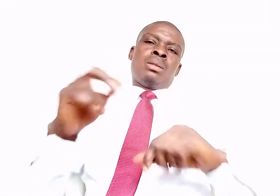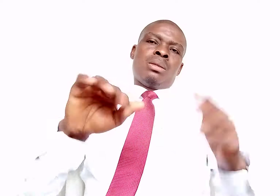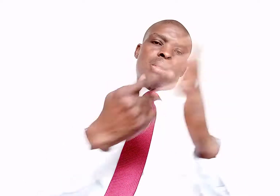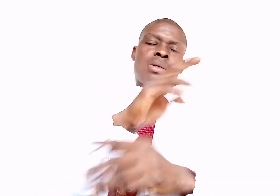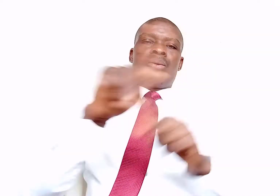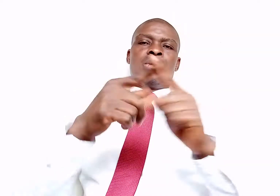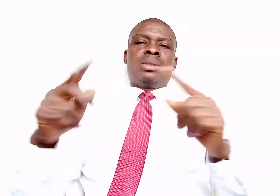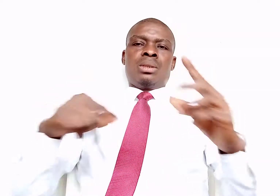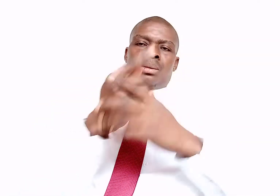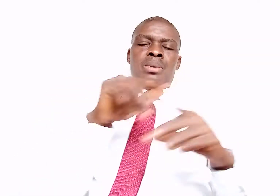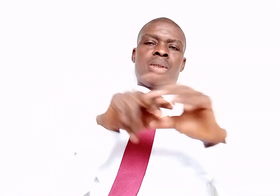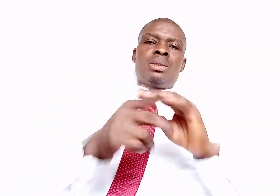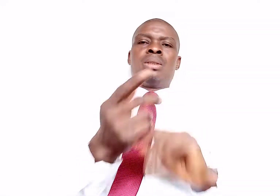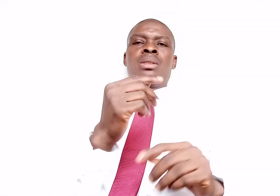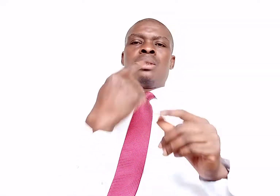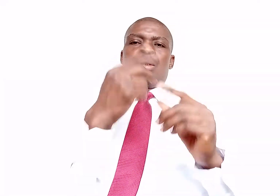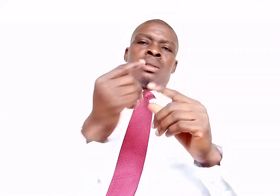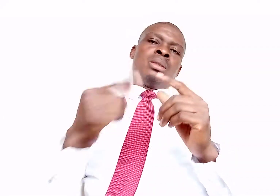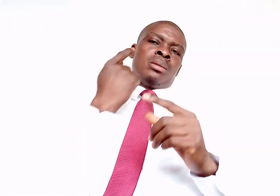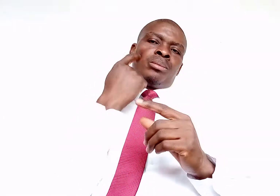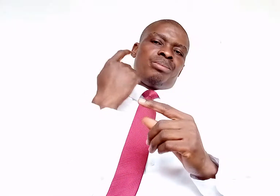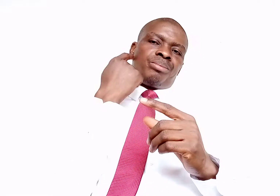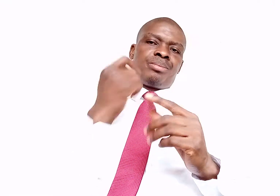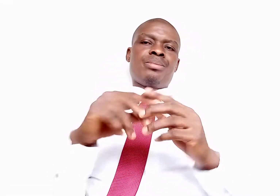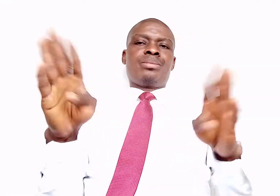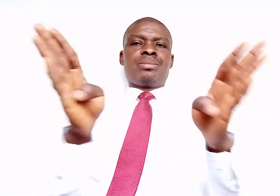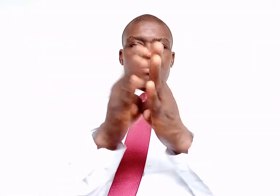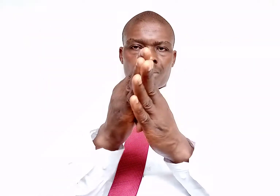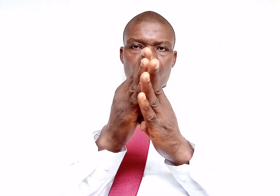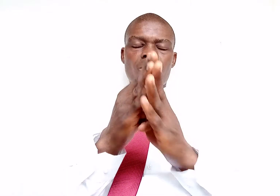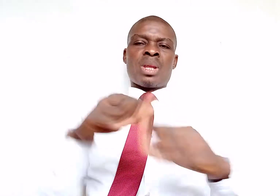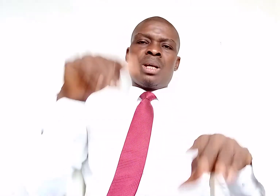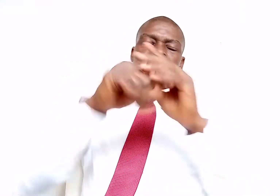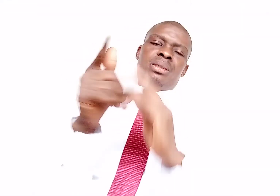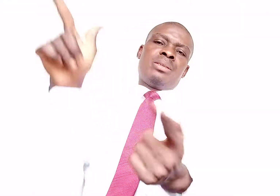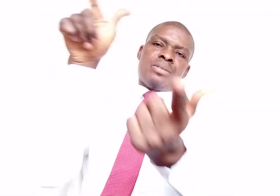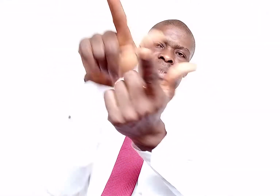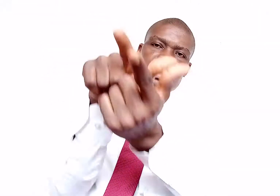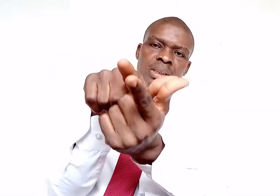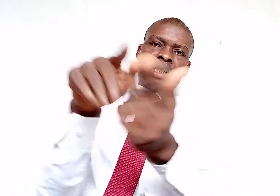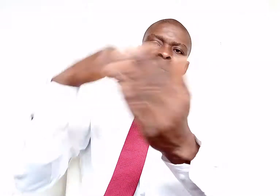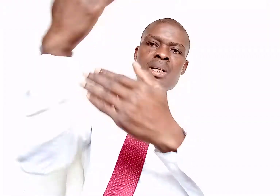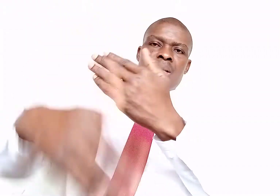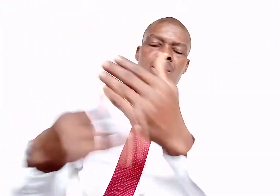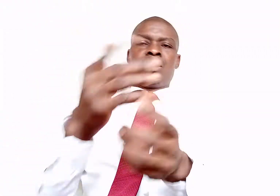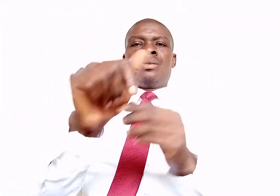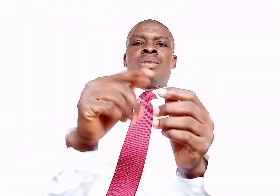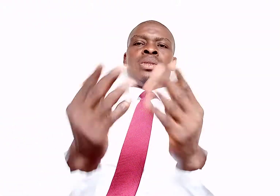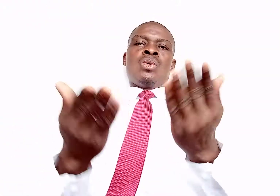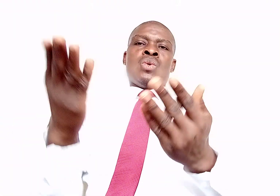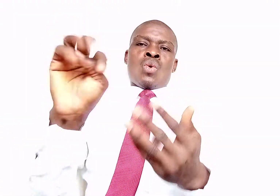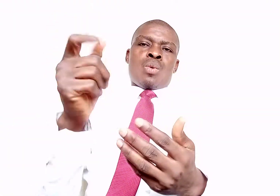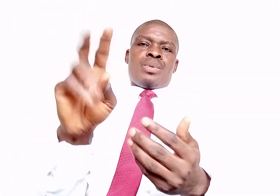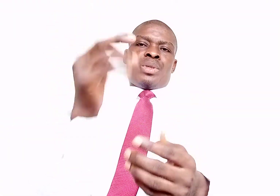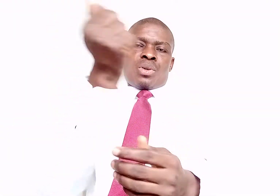is deposited during sexual intercourse. The vagina ends at the opening of the cervix and serves